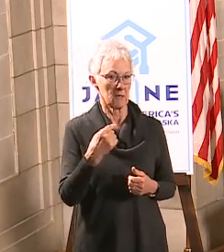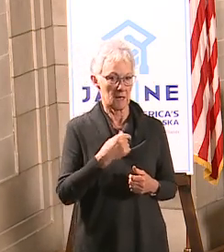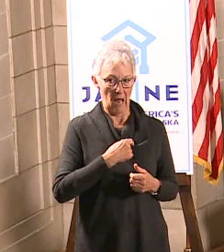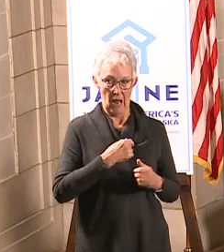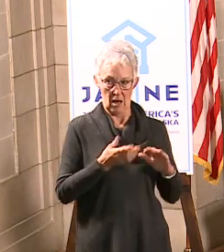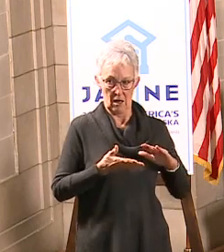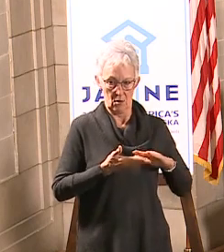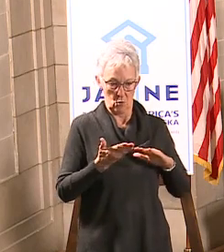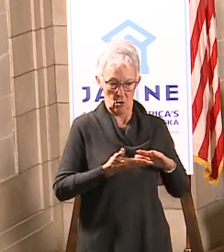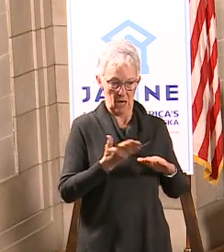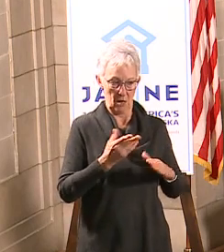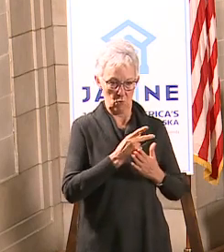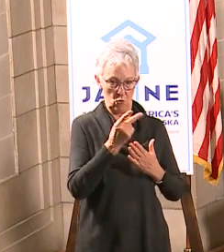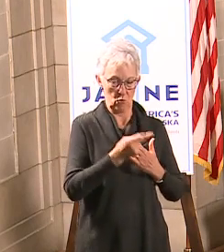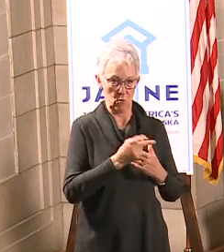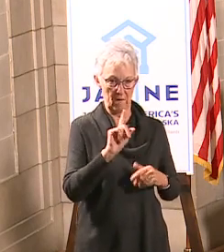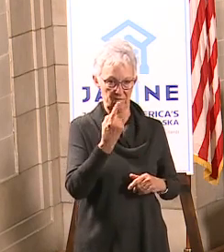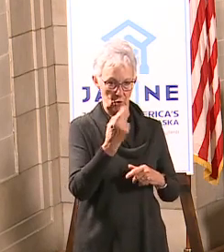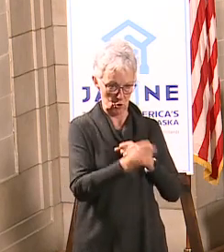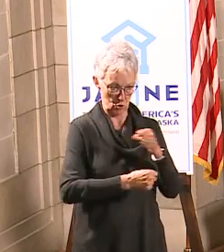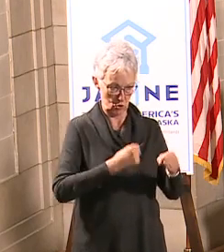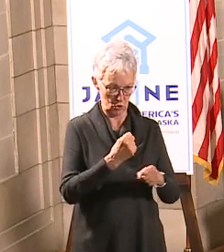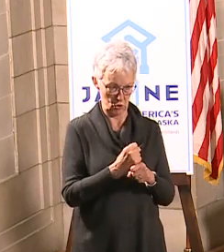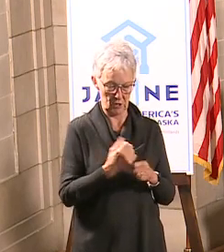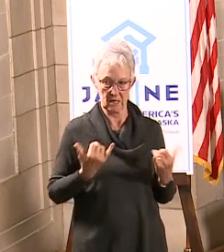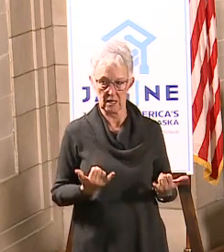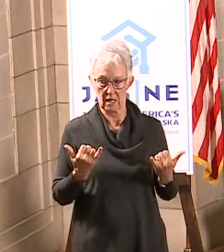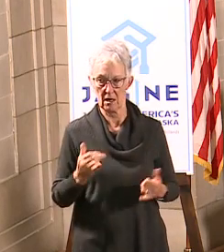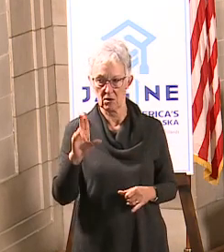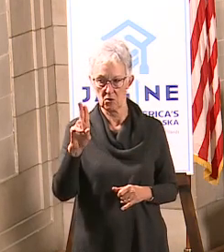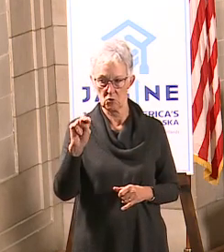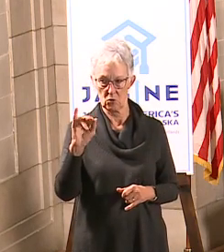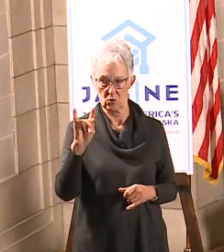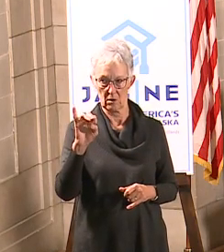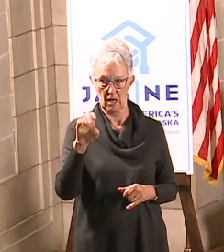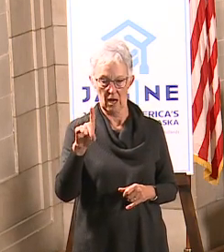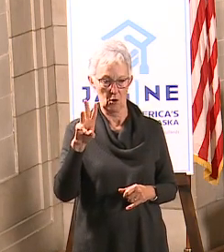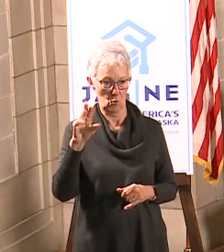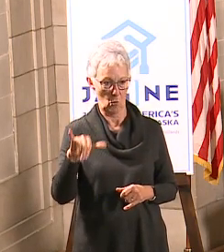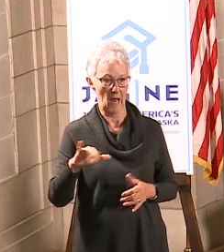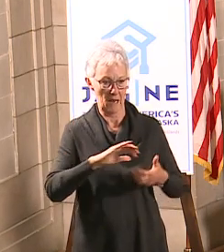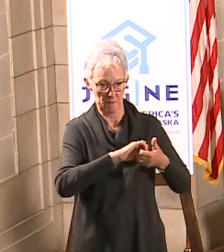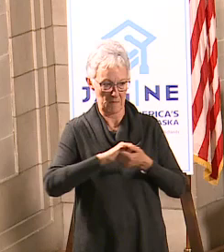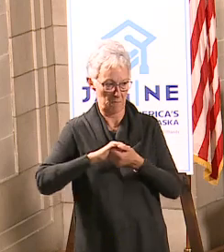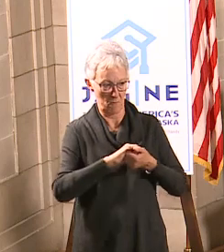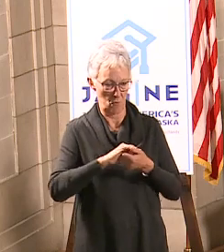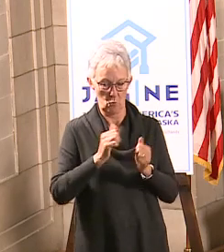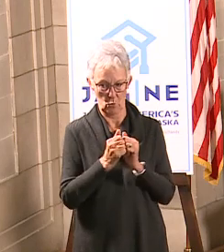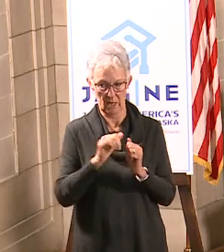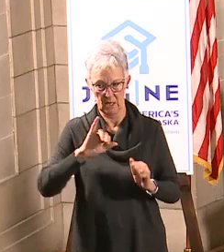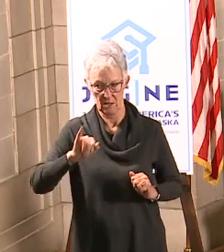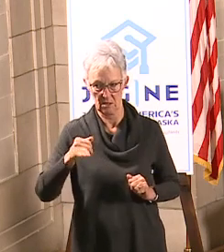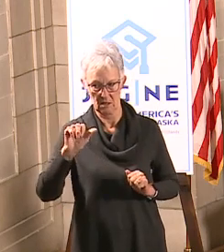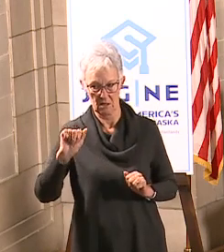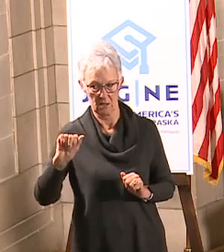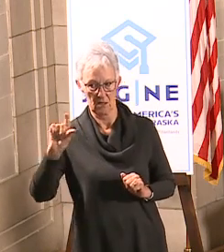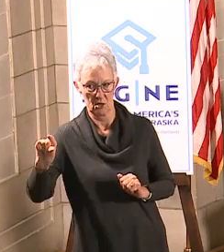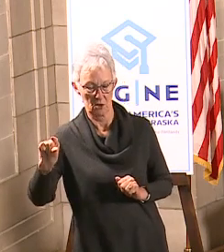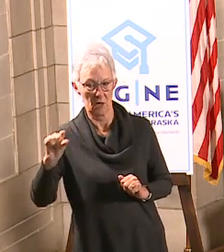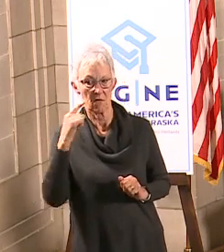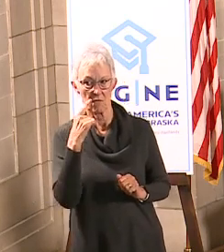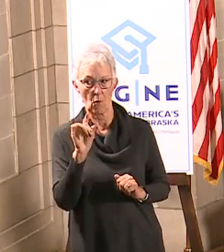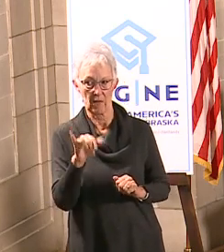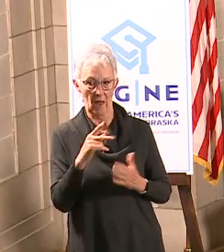for the first year, and now United Way is the affiliate member of JAG National and operating the accredited program in 8